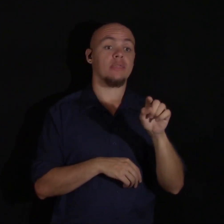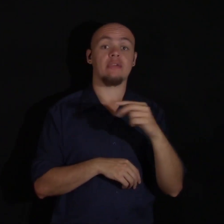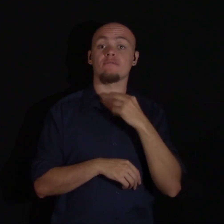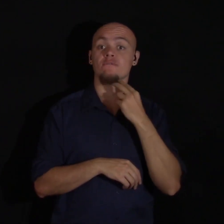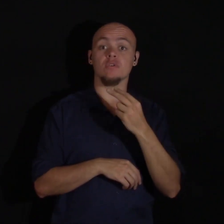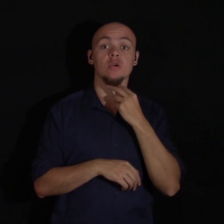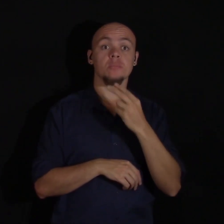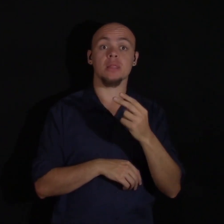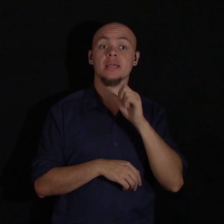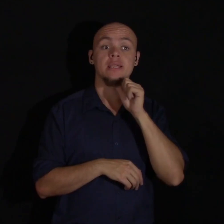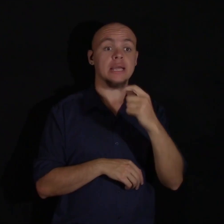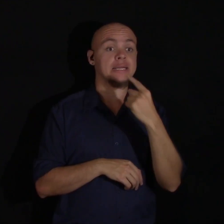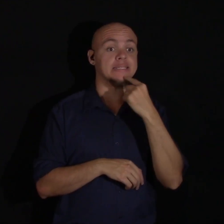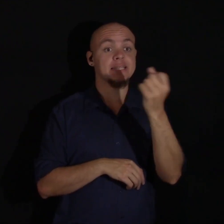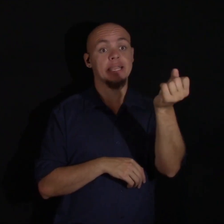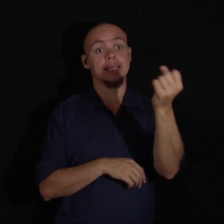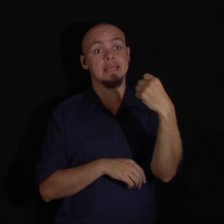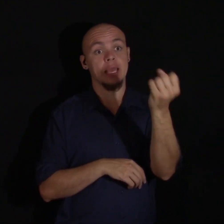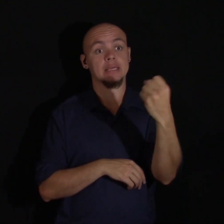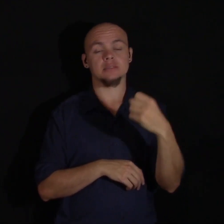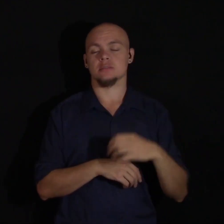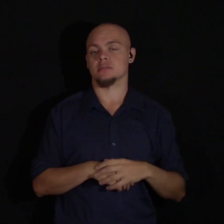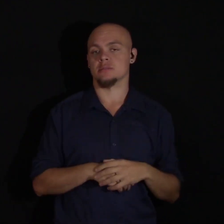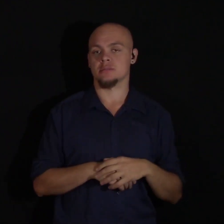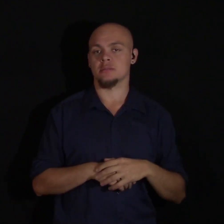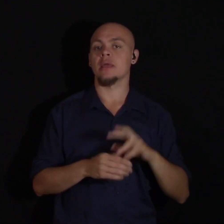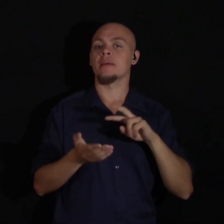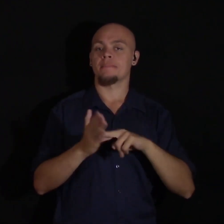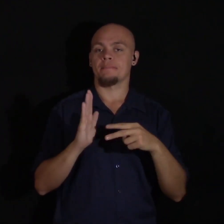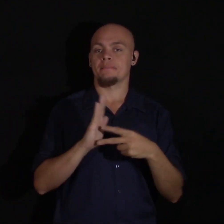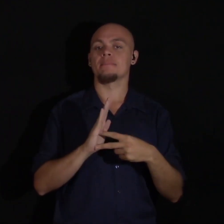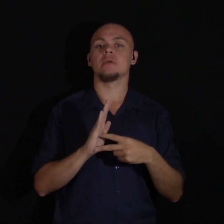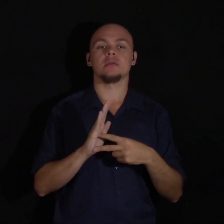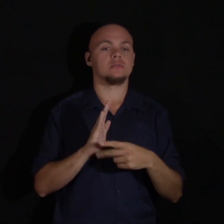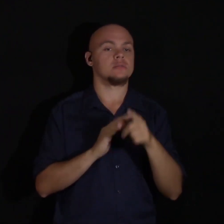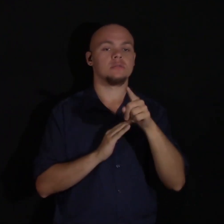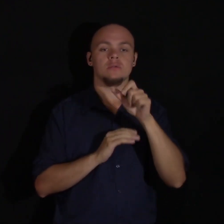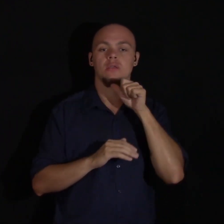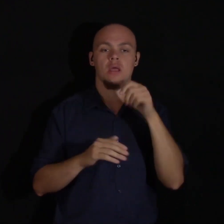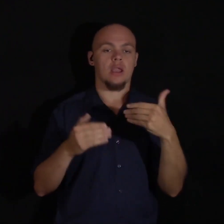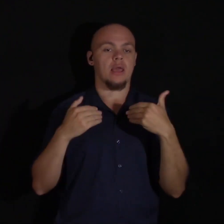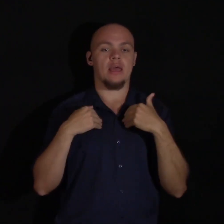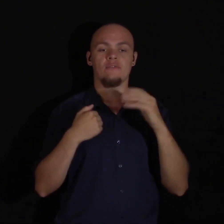verbally said yes, those are all clues that you do not have consent.